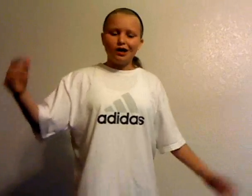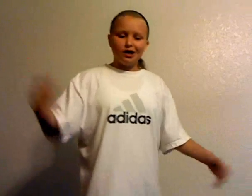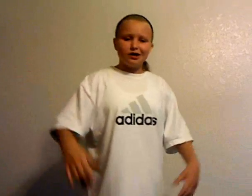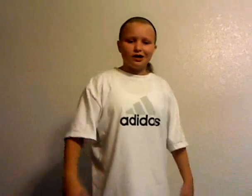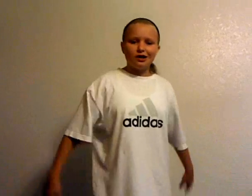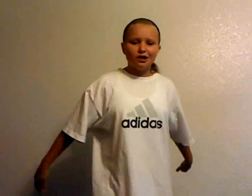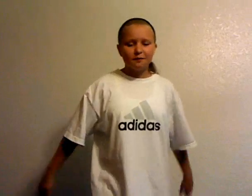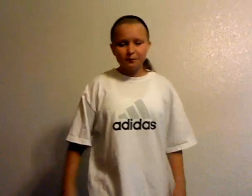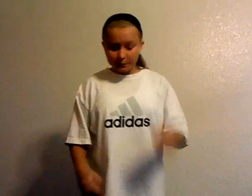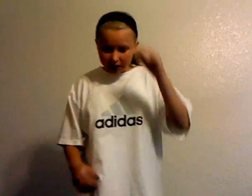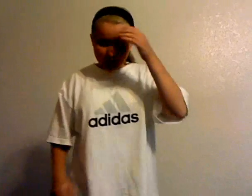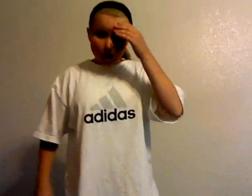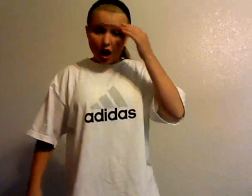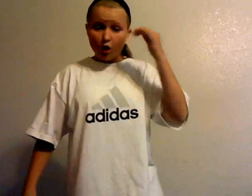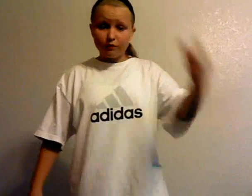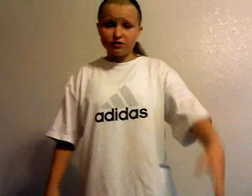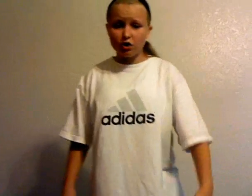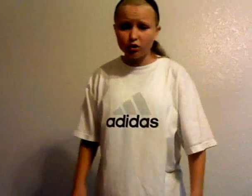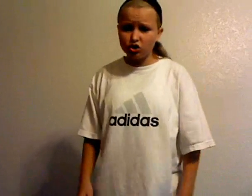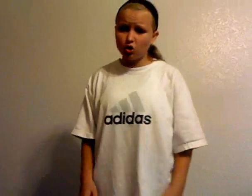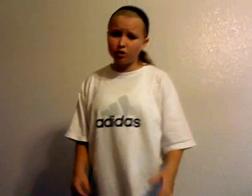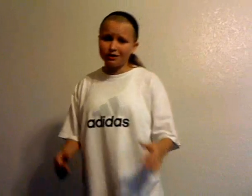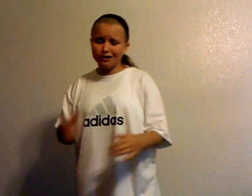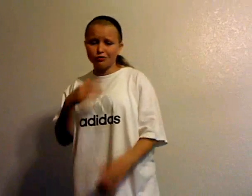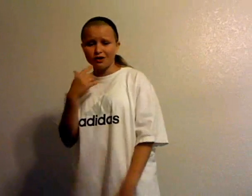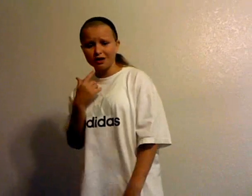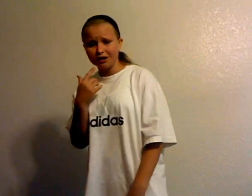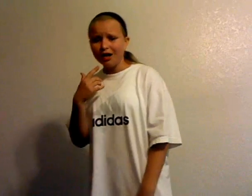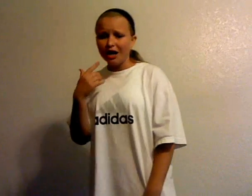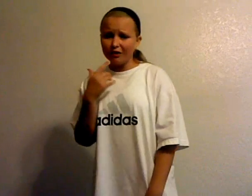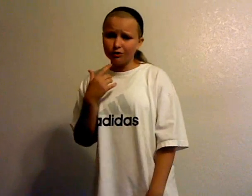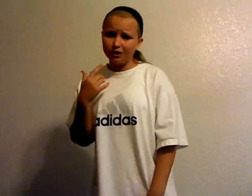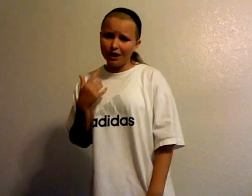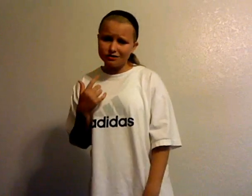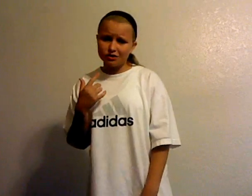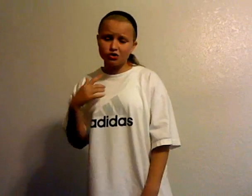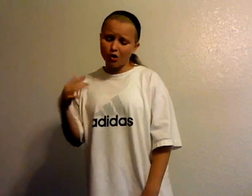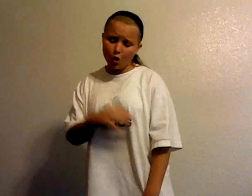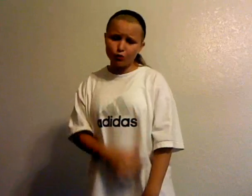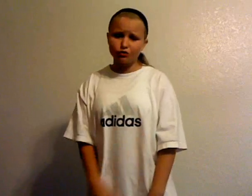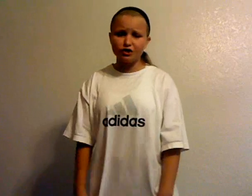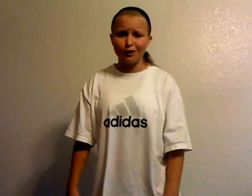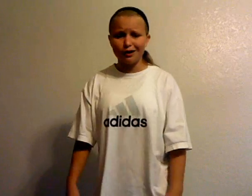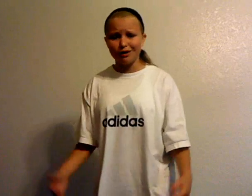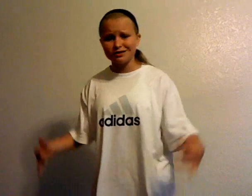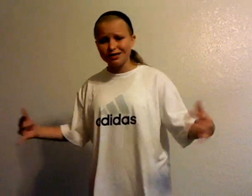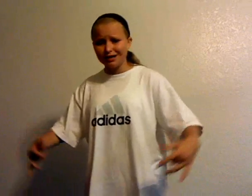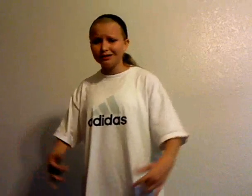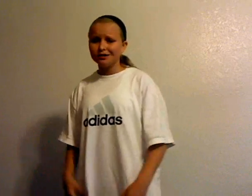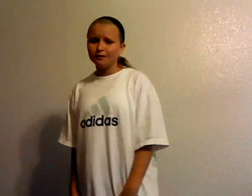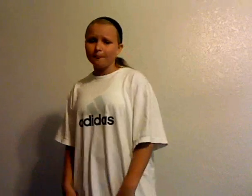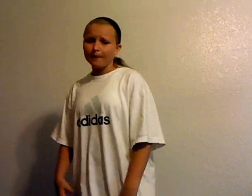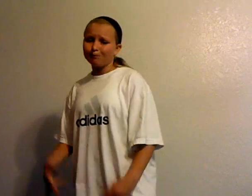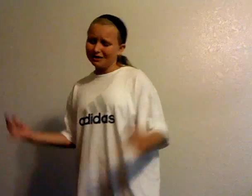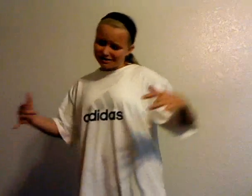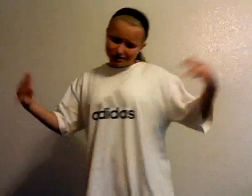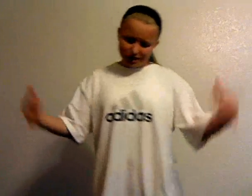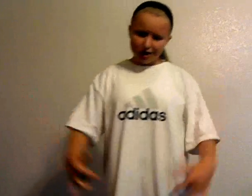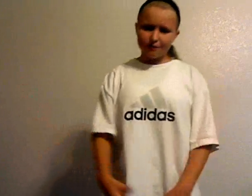And I hope you all enjoy. And like you can hear, I have little accents, so I hope you understand whatever I say. Praise to God.